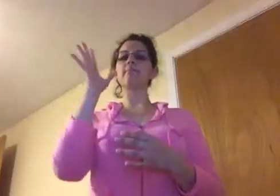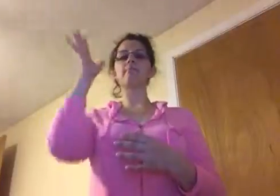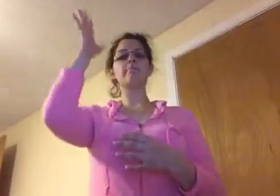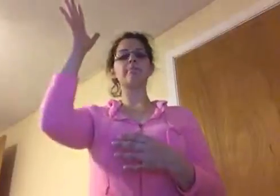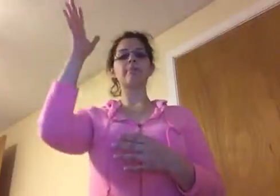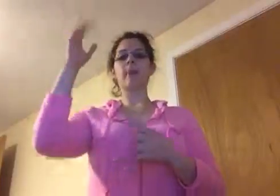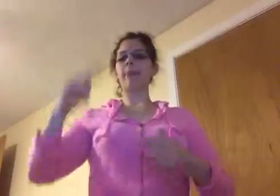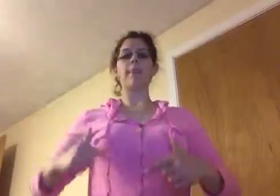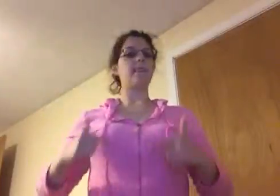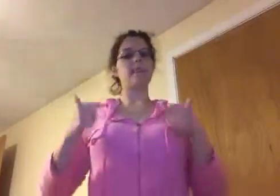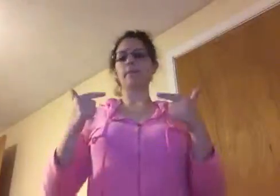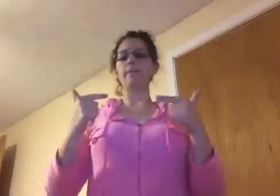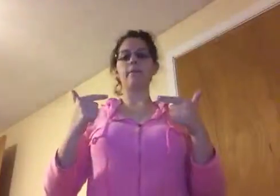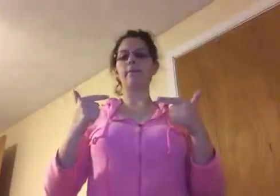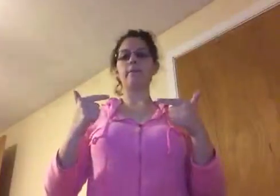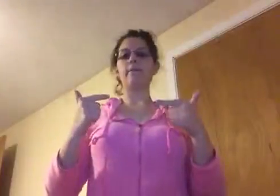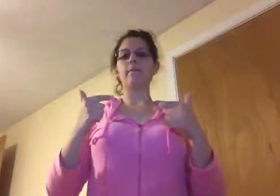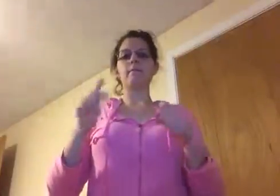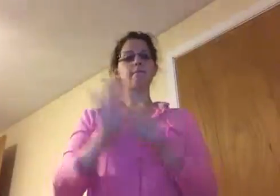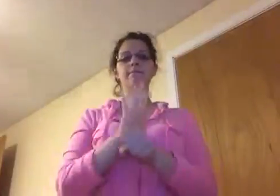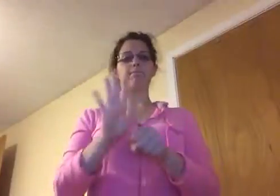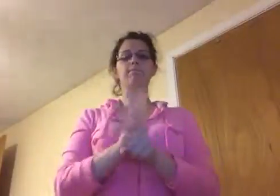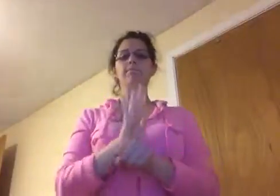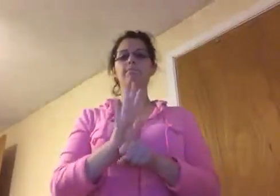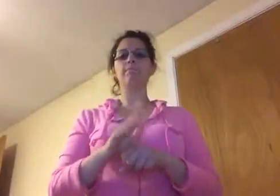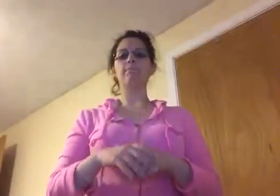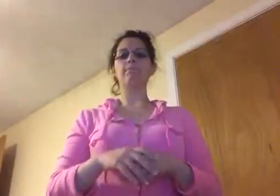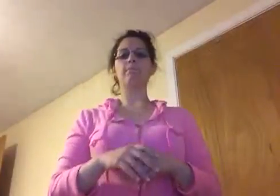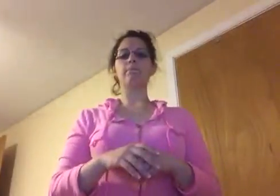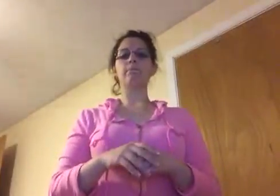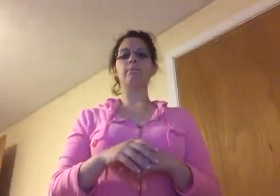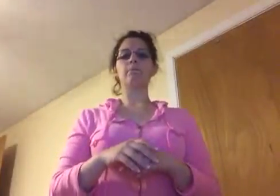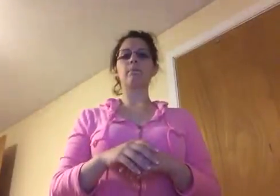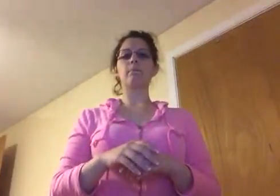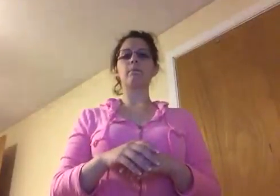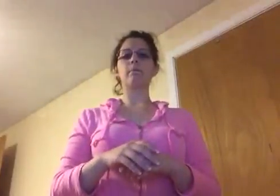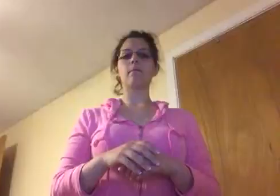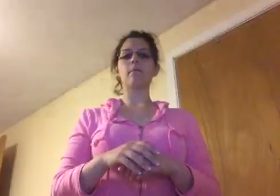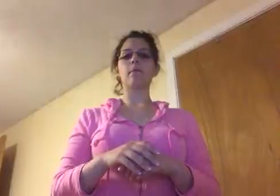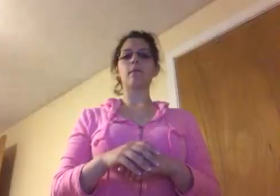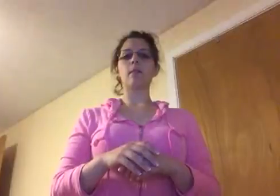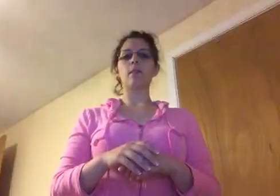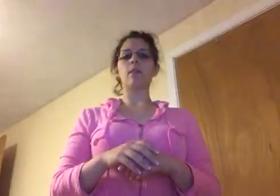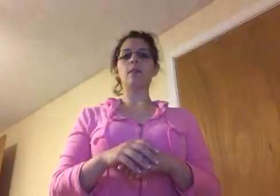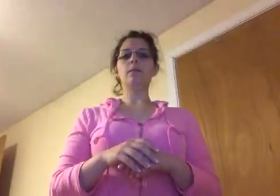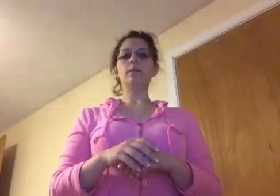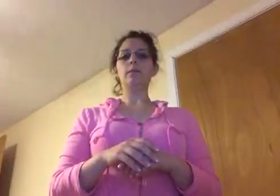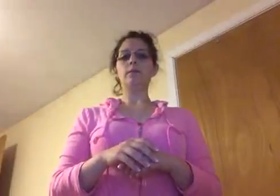extended family. So stable families equals stable communities. Okay, stable, orderly